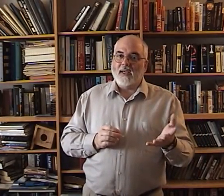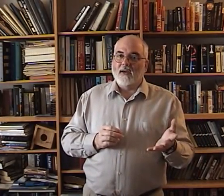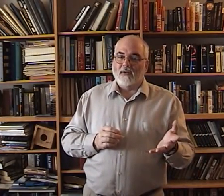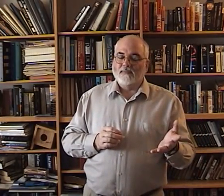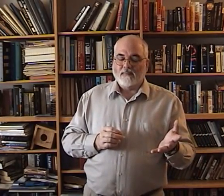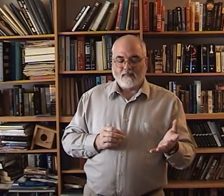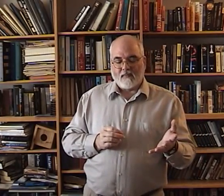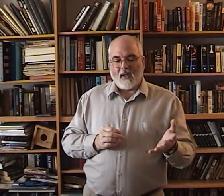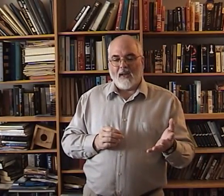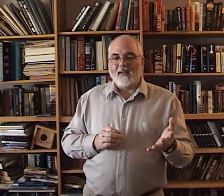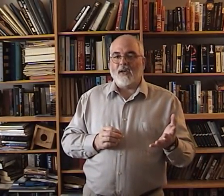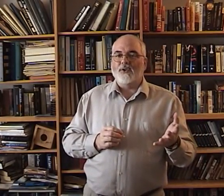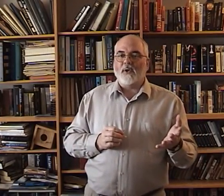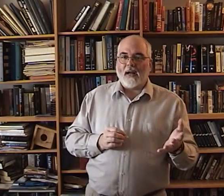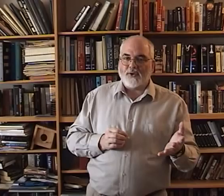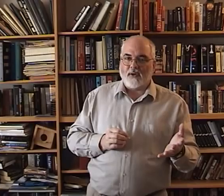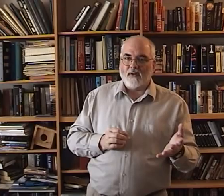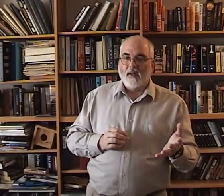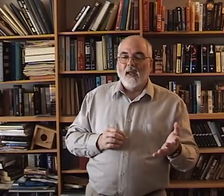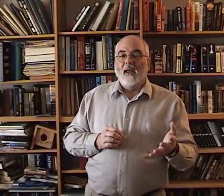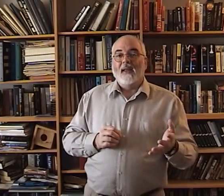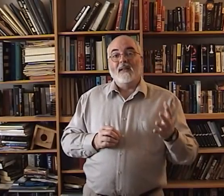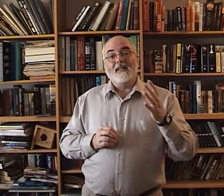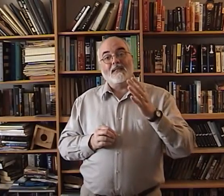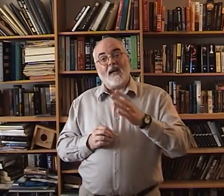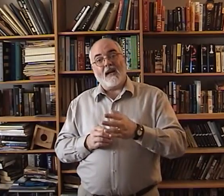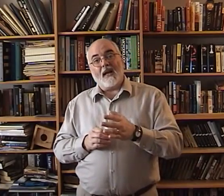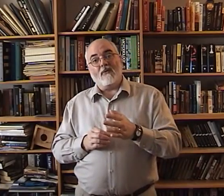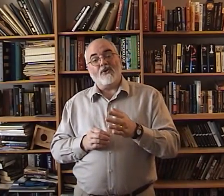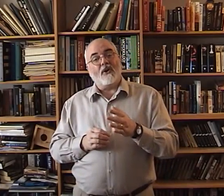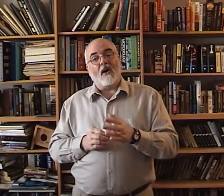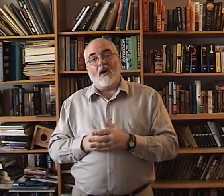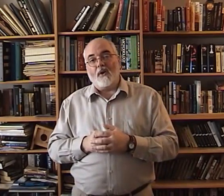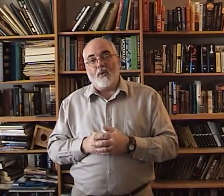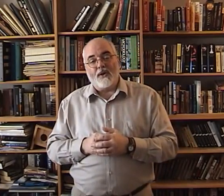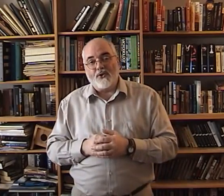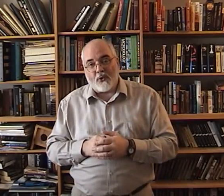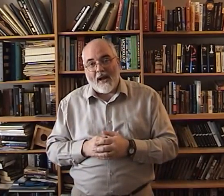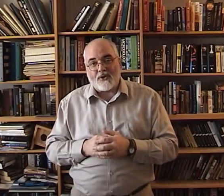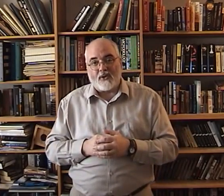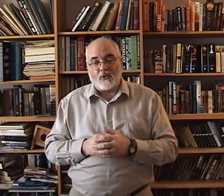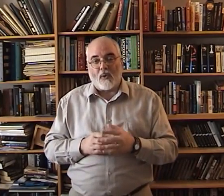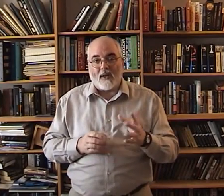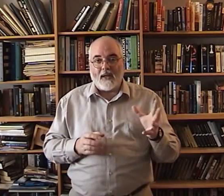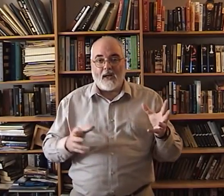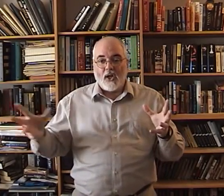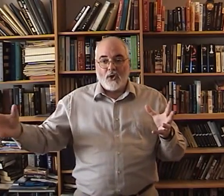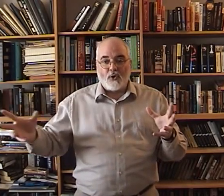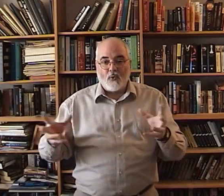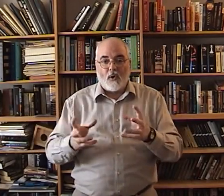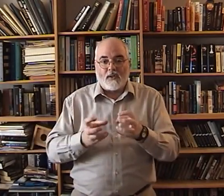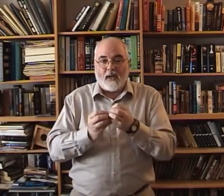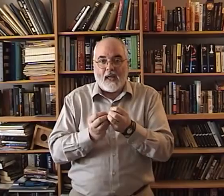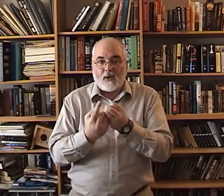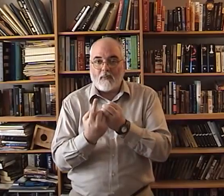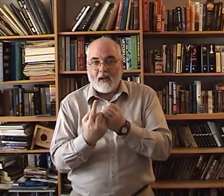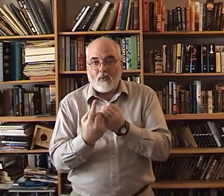heal. It is a contraction. Sign language, there are no contractions where they take two words together and make